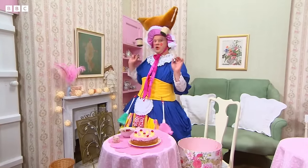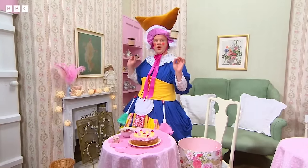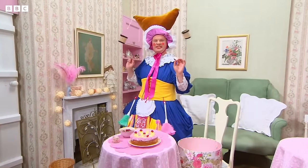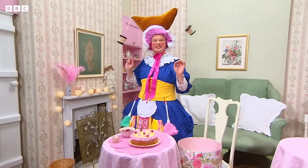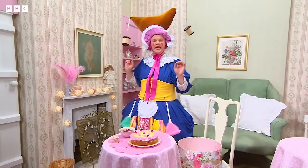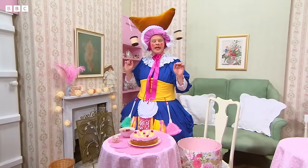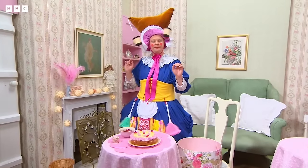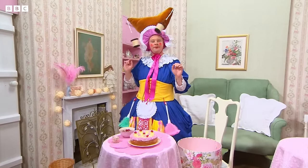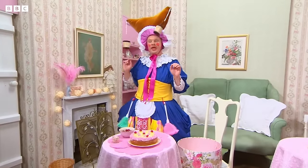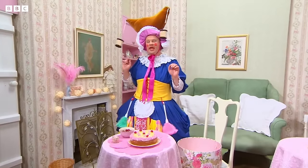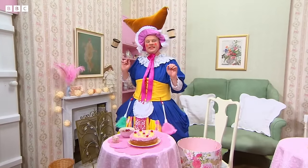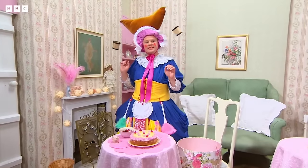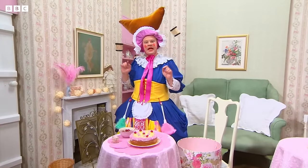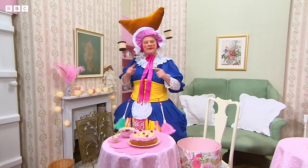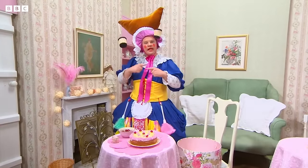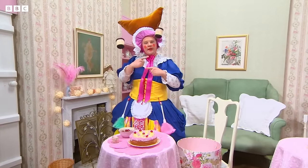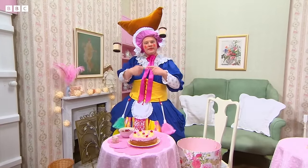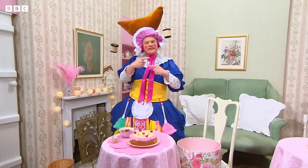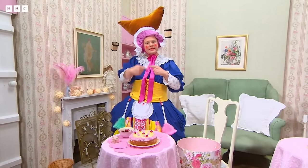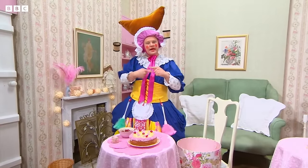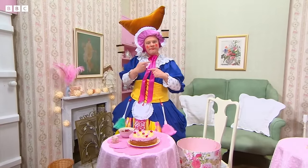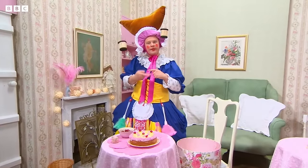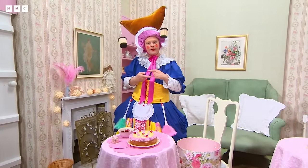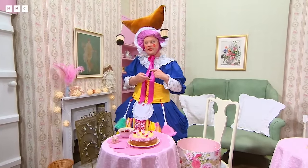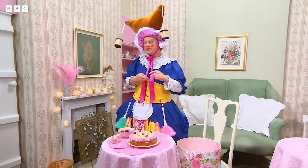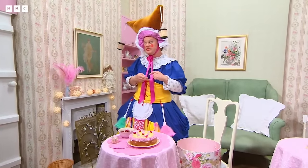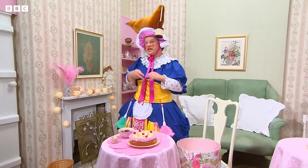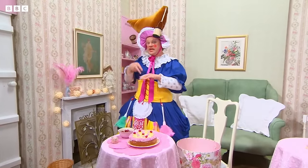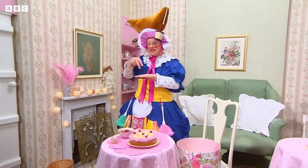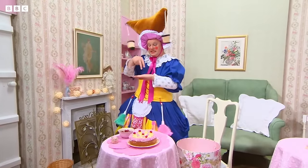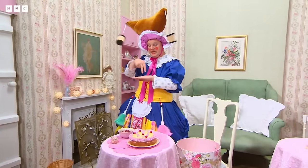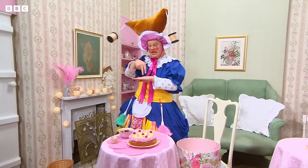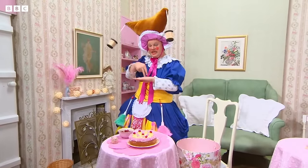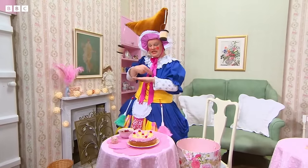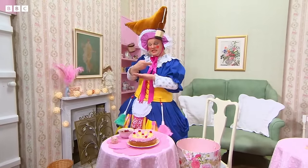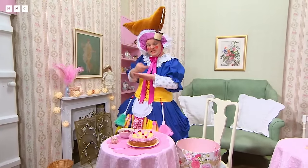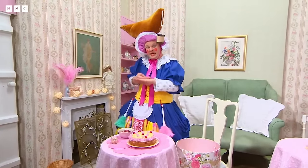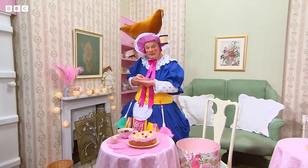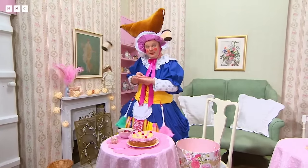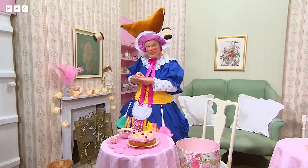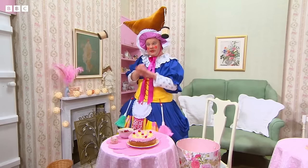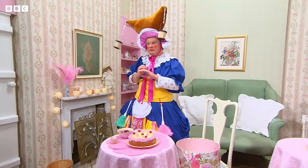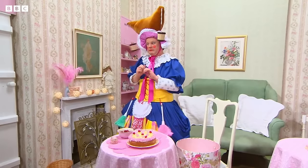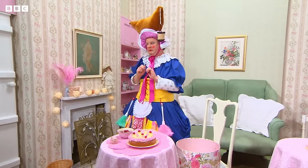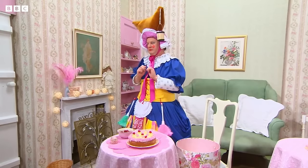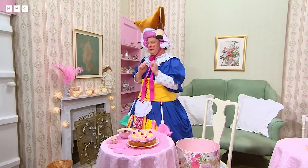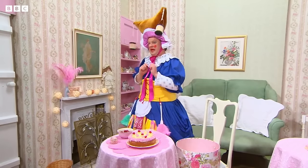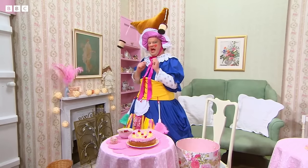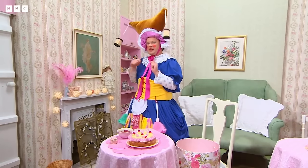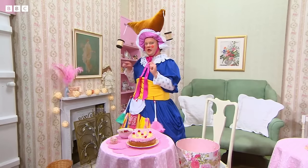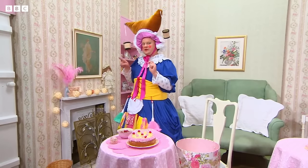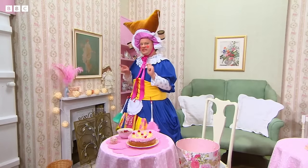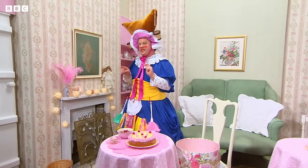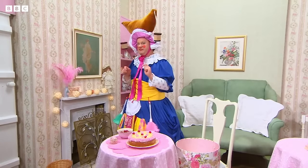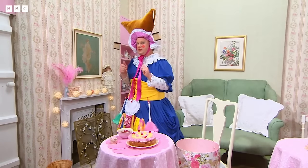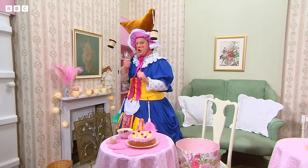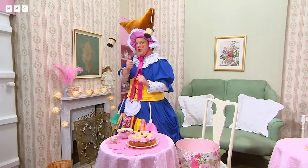Oh, I say, it sounds like Mr. Tumble has, taken a tumble. Oh, I'll go and see if he's